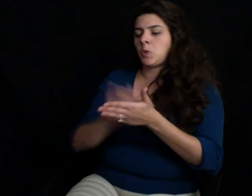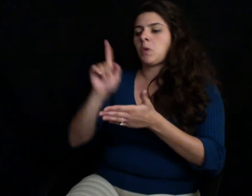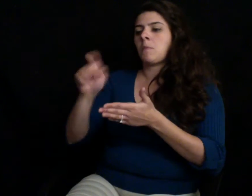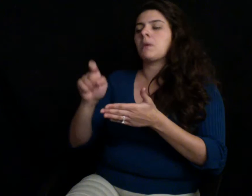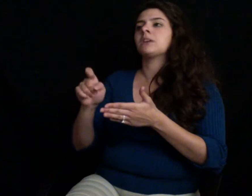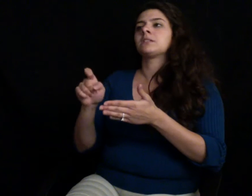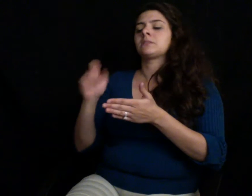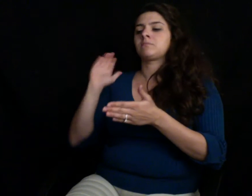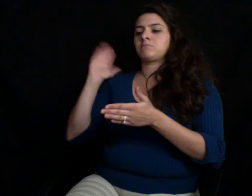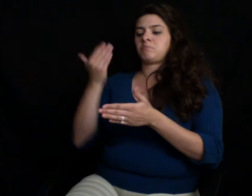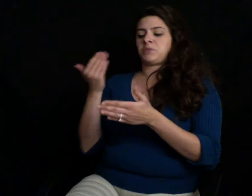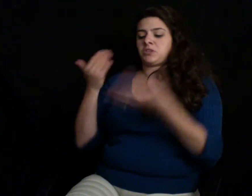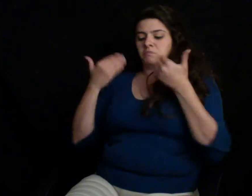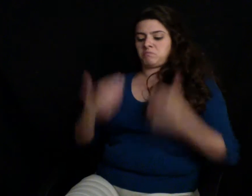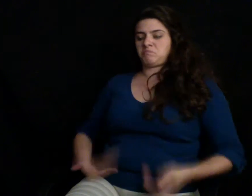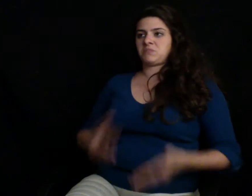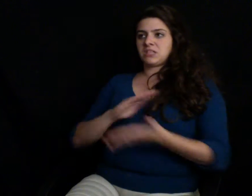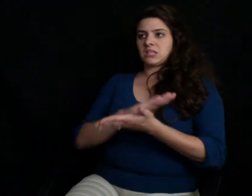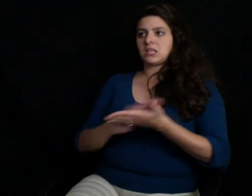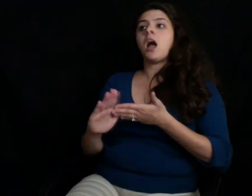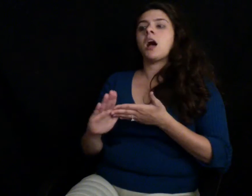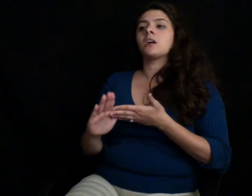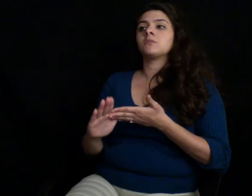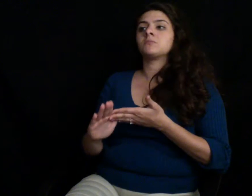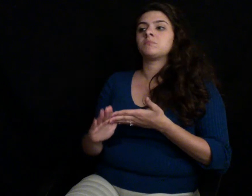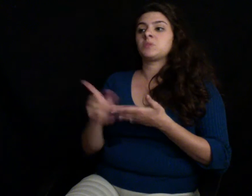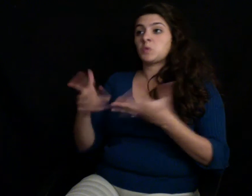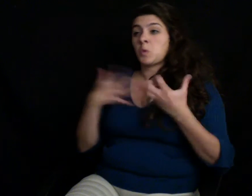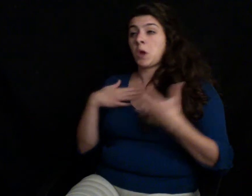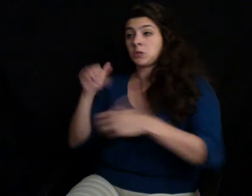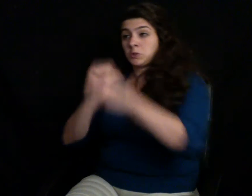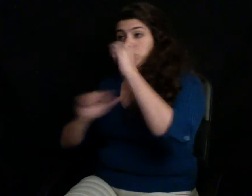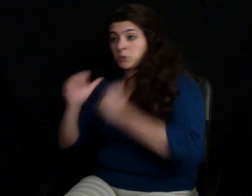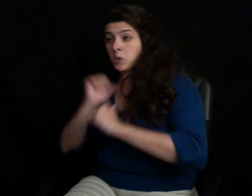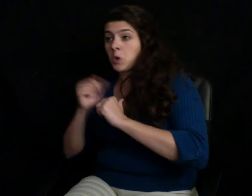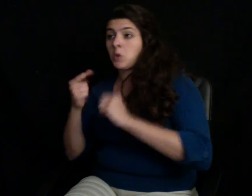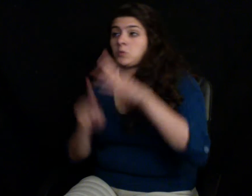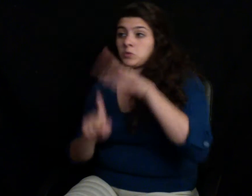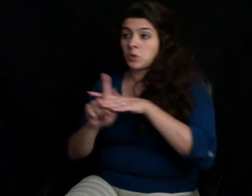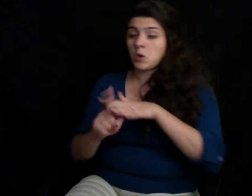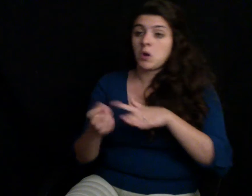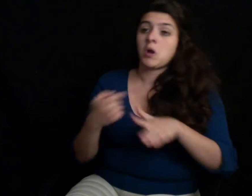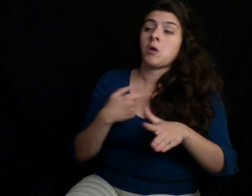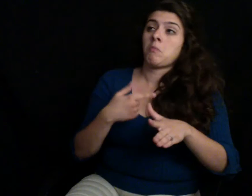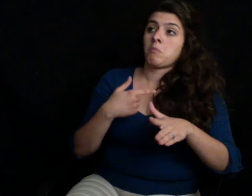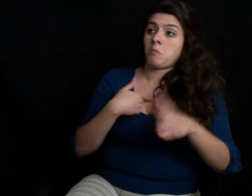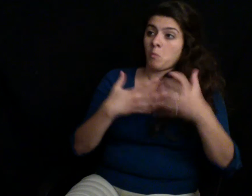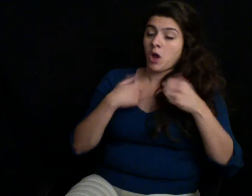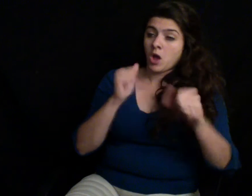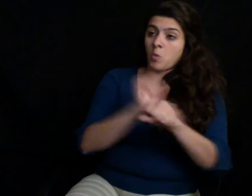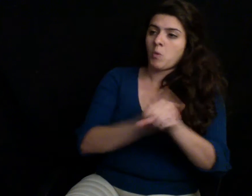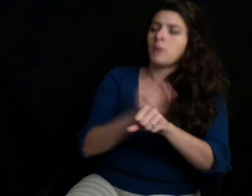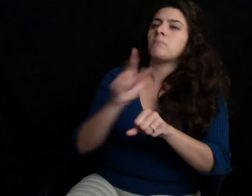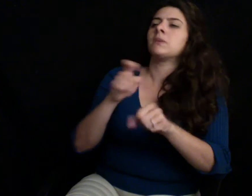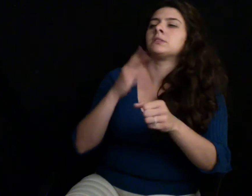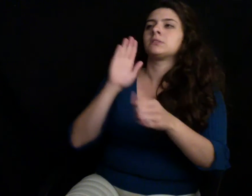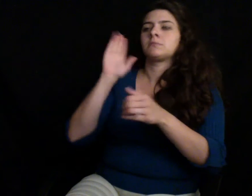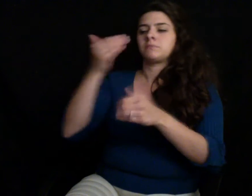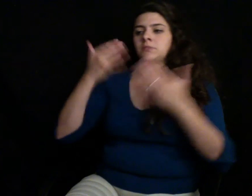of job or if you want to do shows, because I'm still doing shows throughout Harlem even though I was homeless. And I told him I paid my cell phone bills just in case somebody wanted to call me and